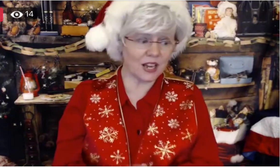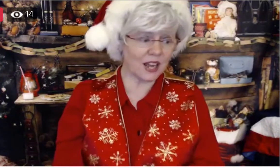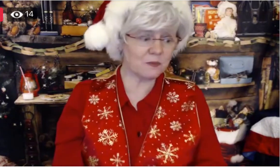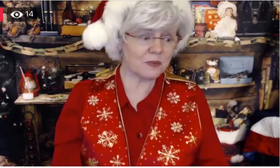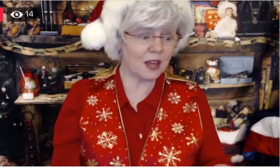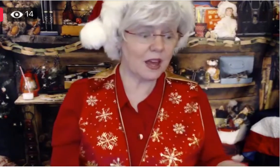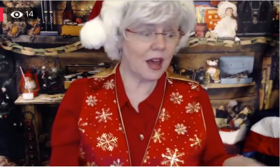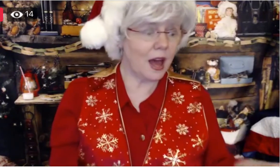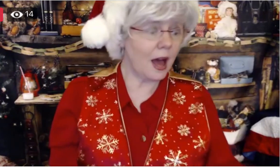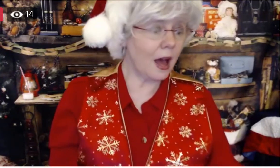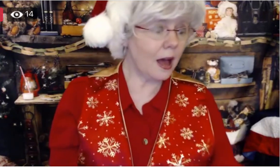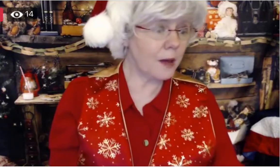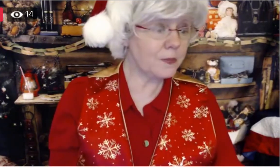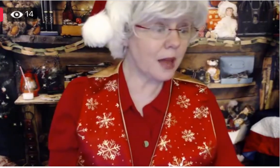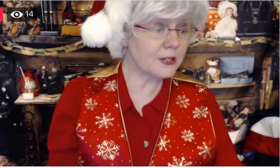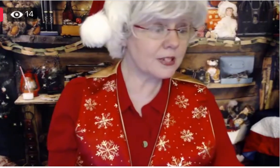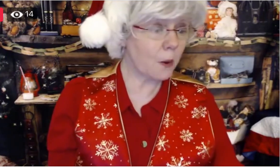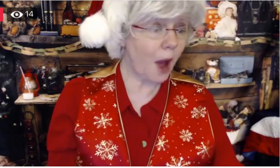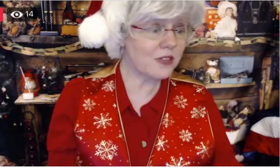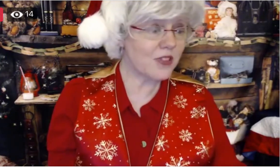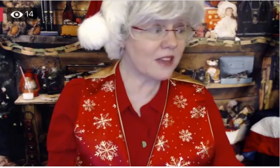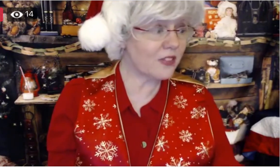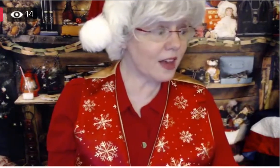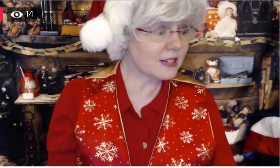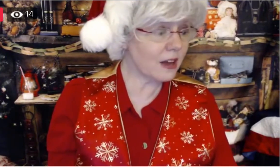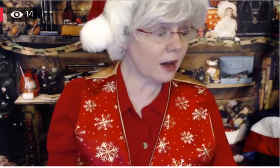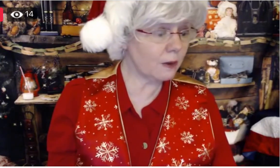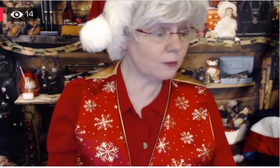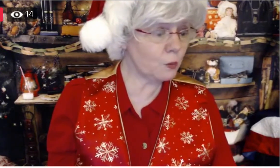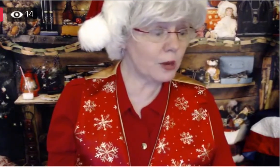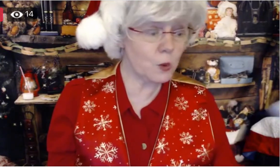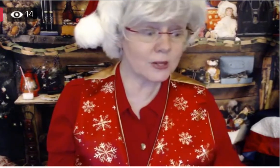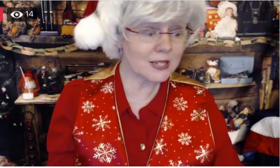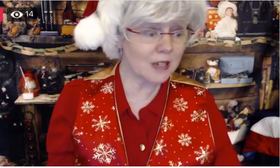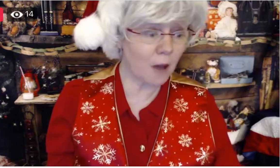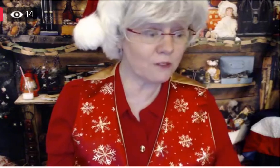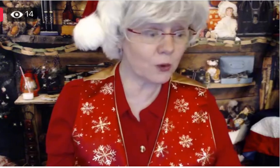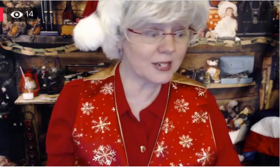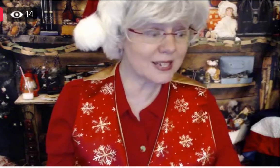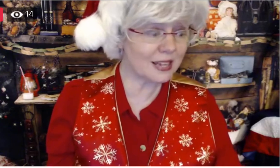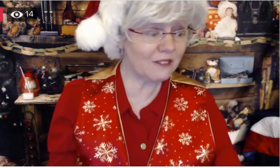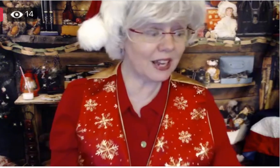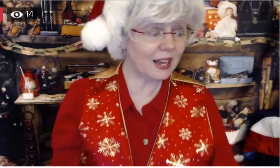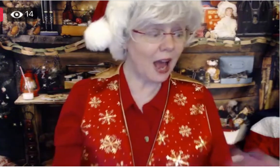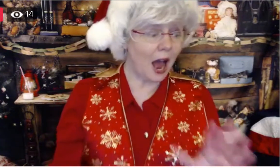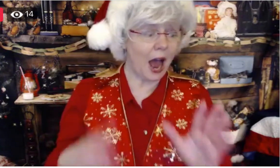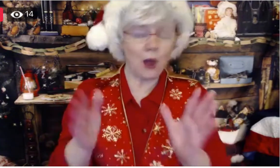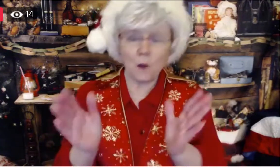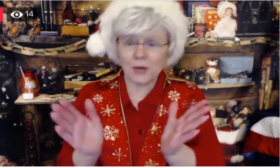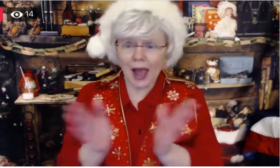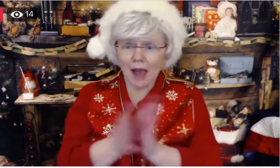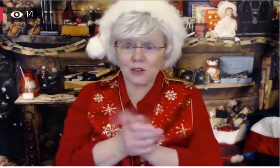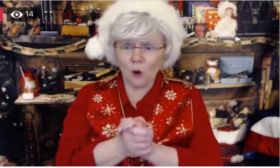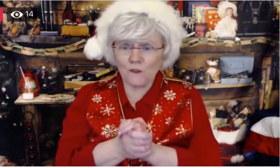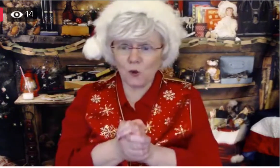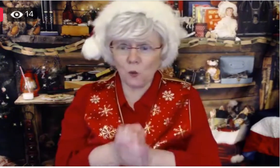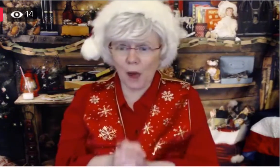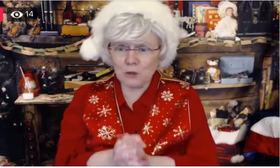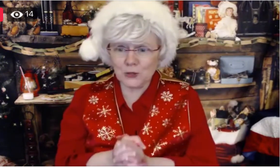nativity. So I think that we will stop for this evening. I hope that I haven't overwhelmed you